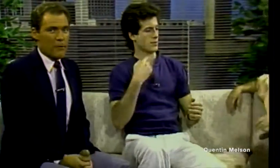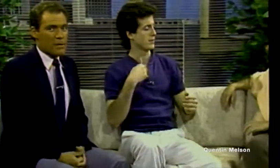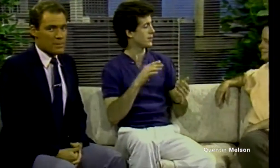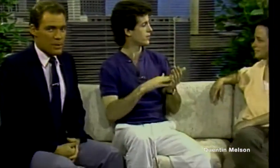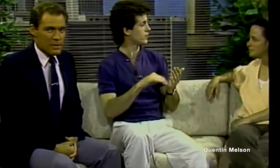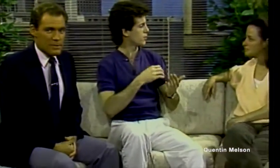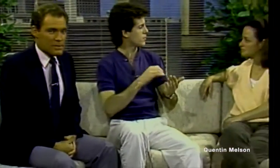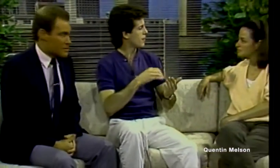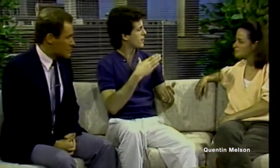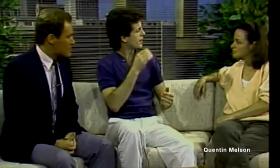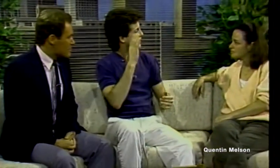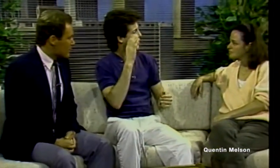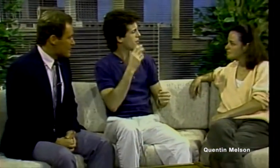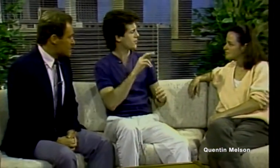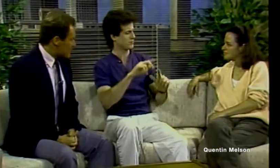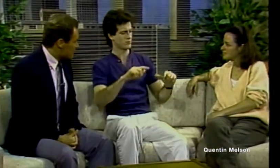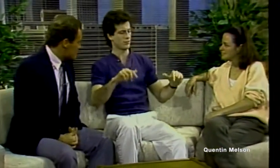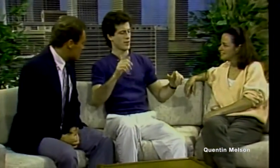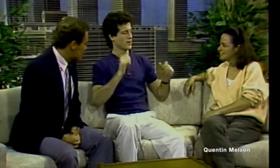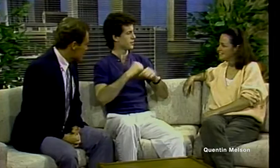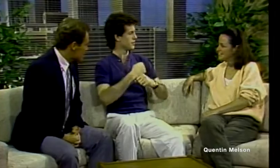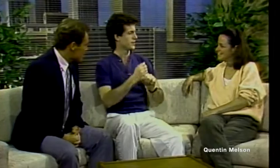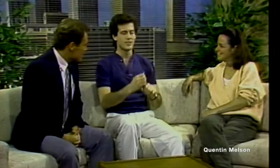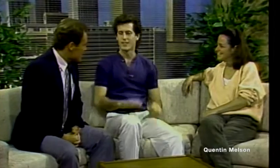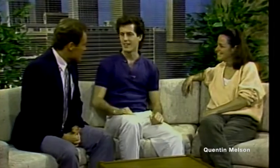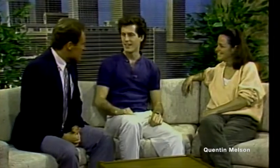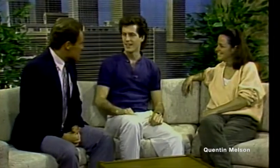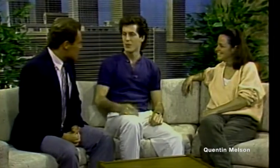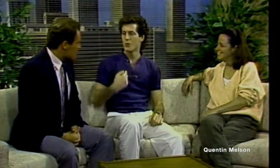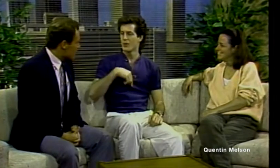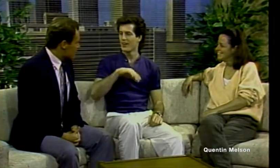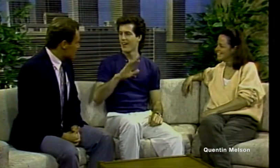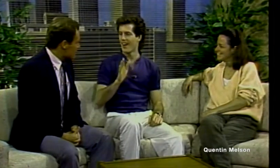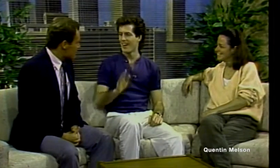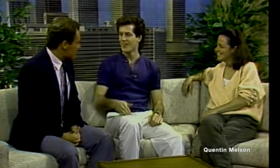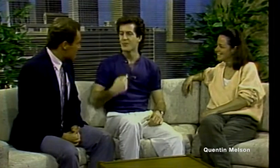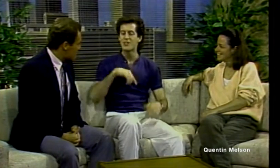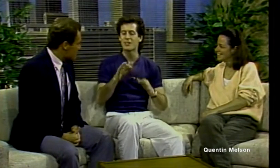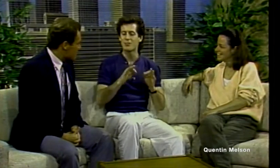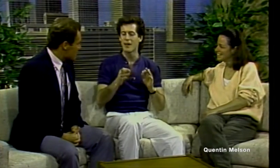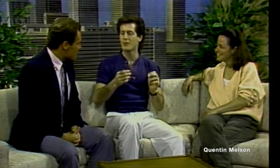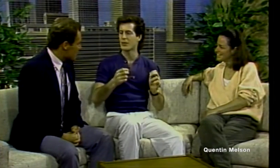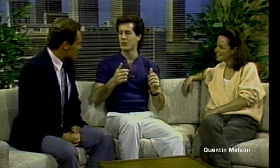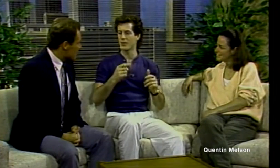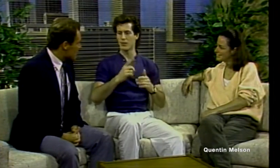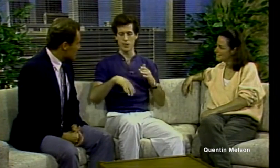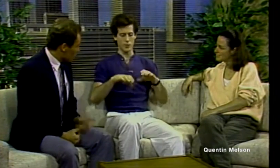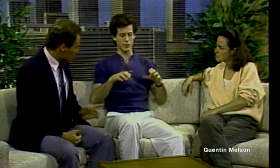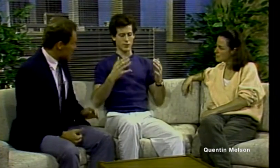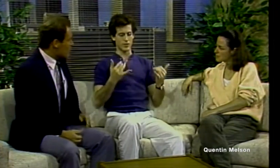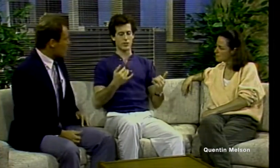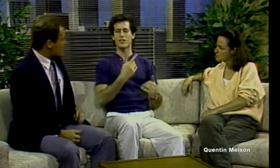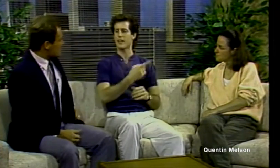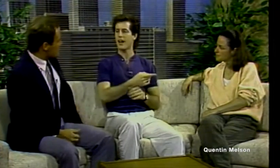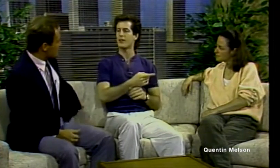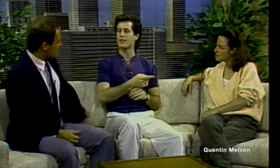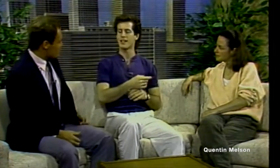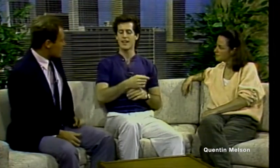various productions since the late 70s. Charles. Hi. We should explain really quickly that what we were doing just now is,